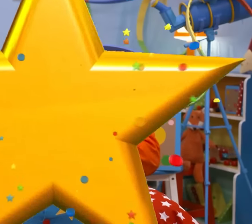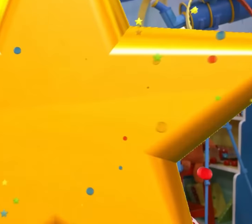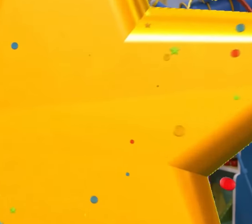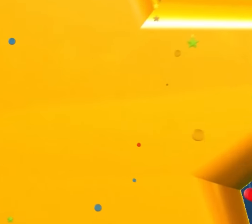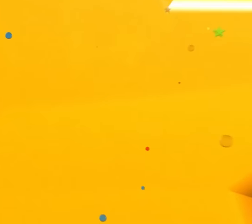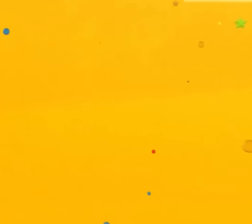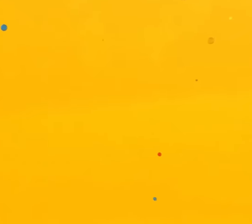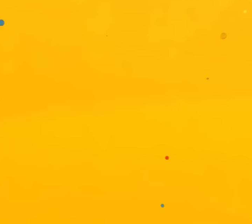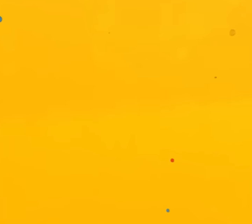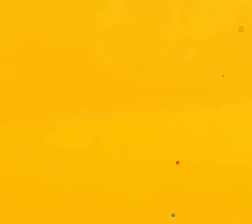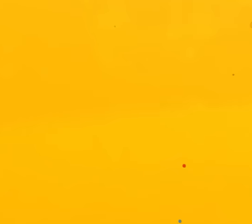friends!